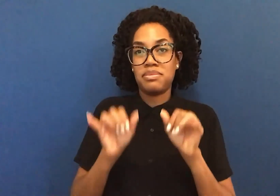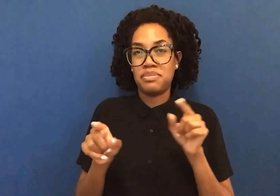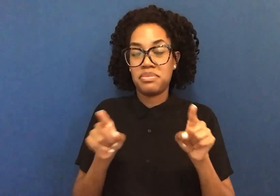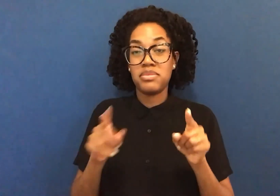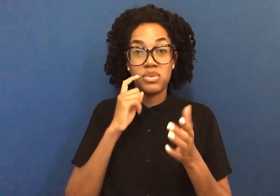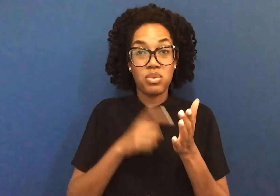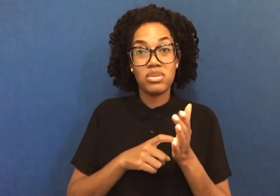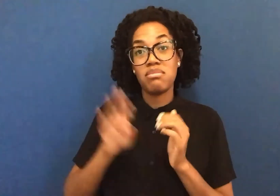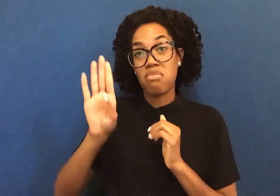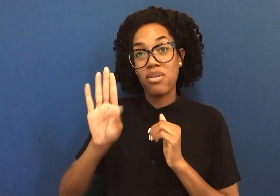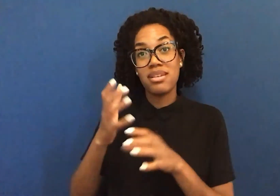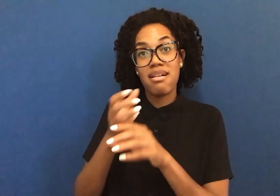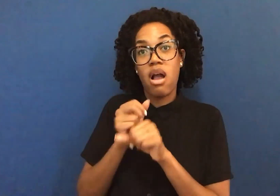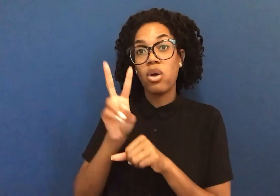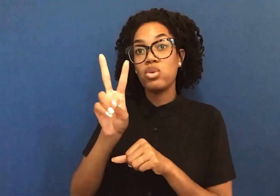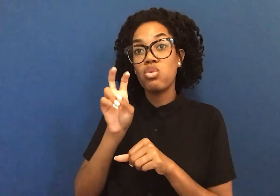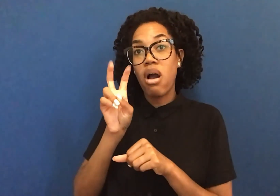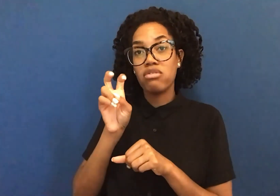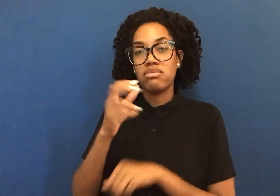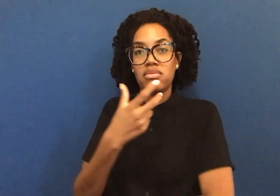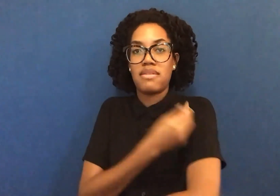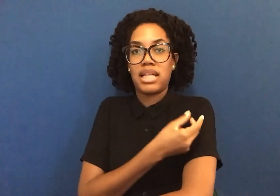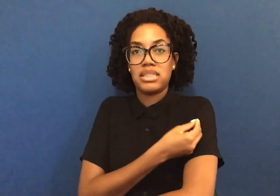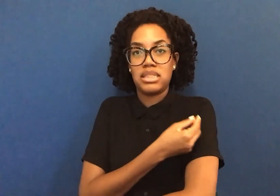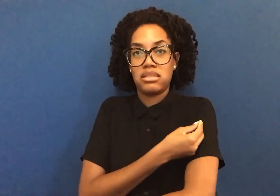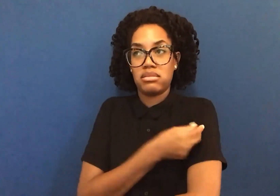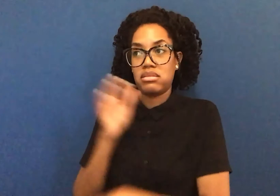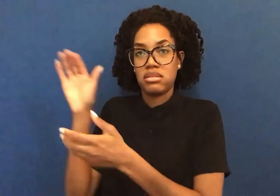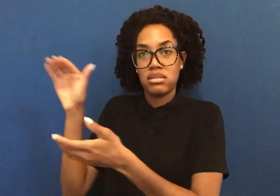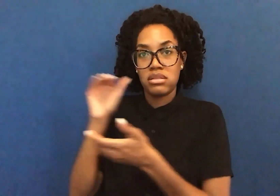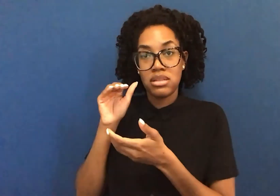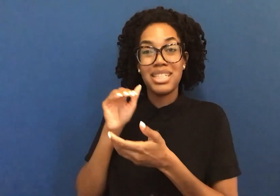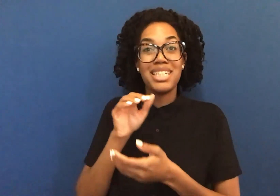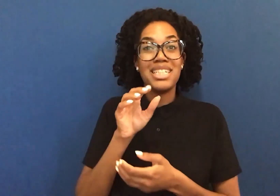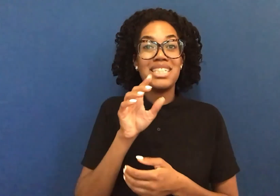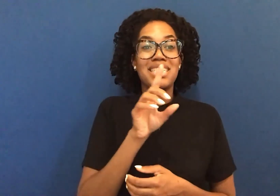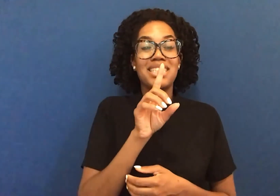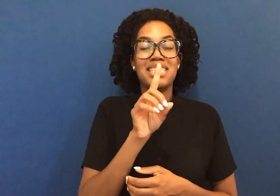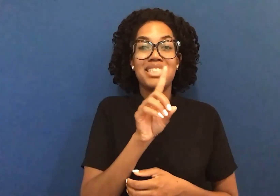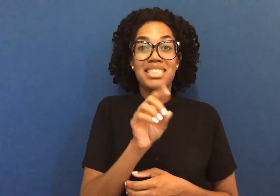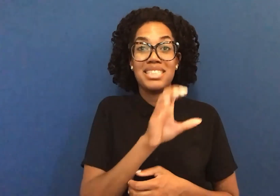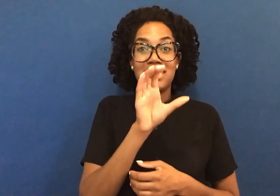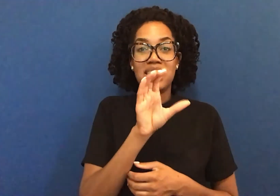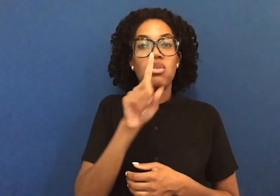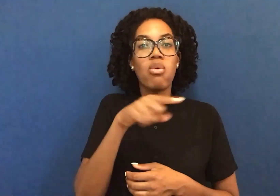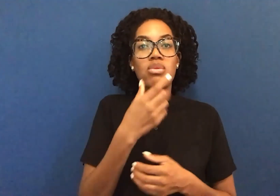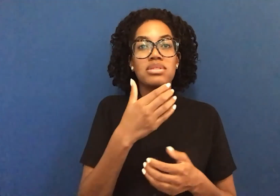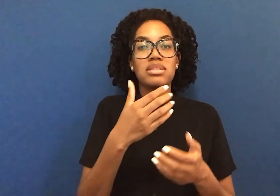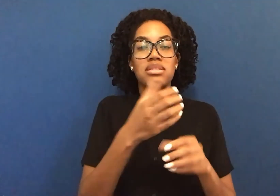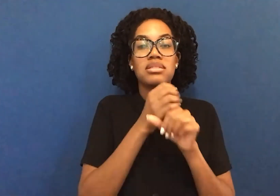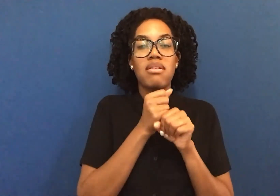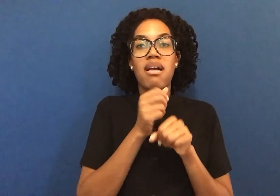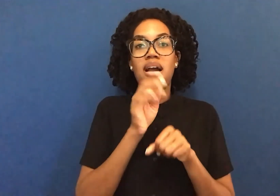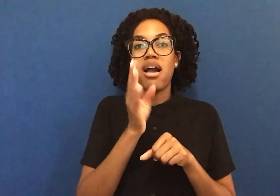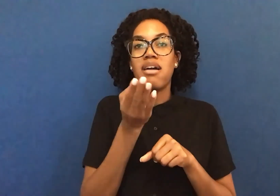200 vaccines, but at that point in time, the District of Columbia had received 14,000 doses. We